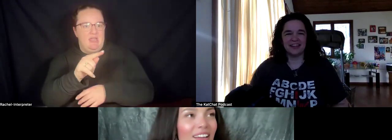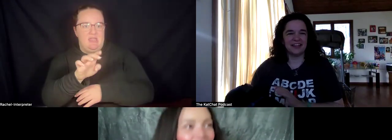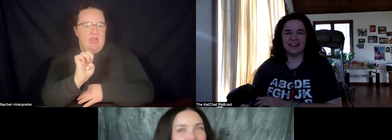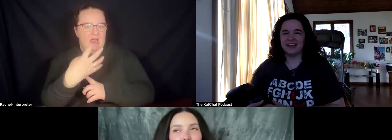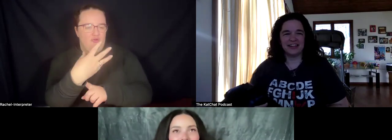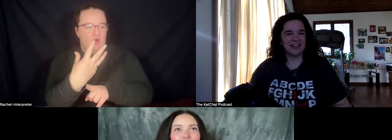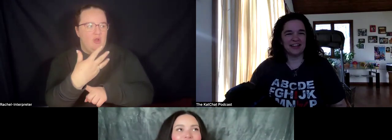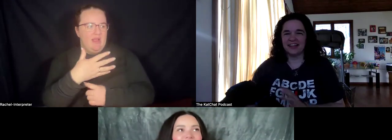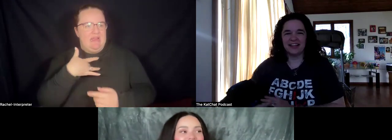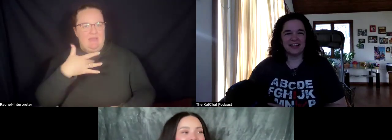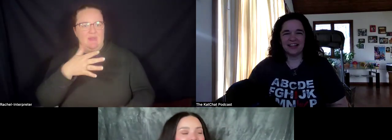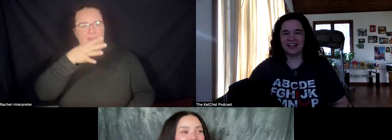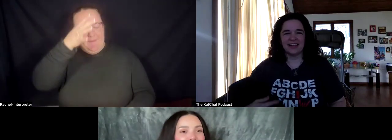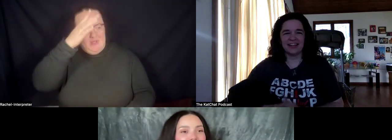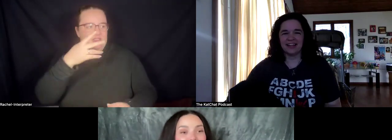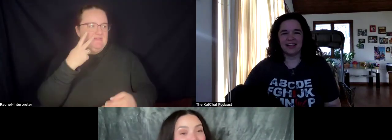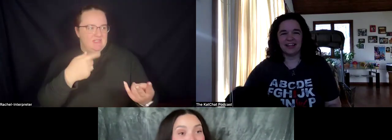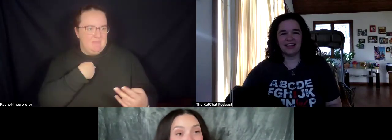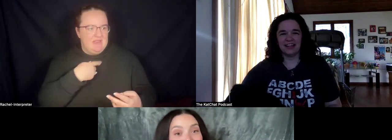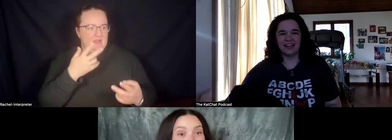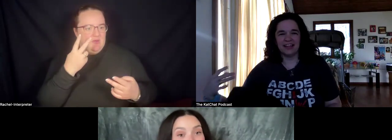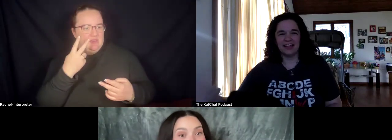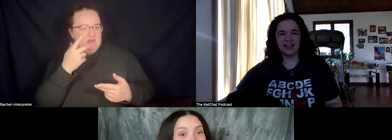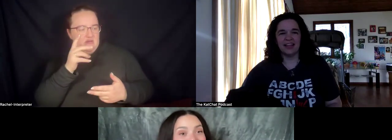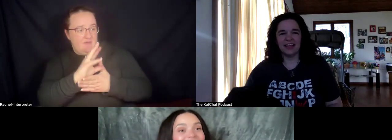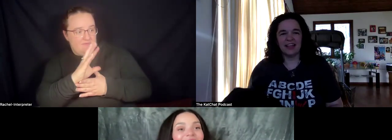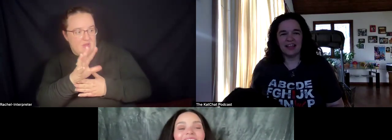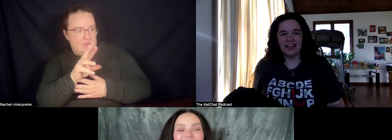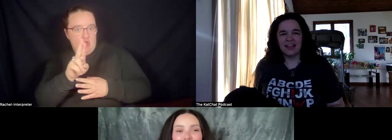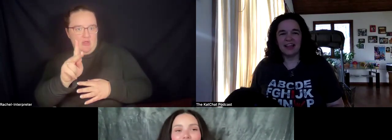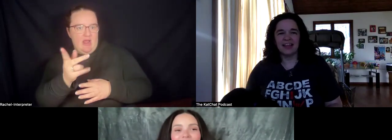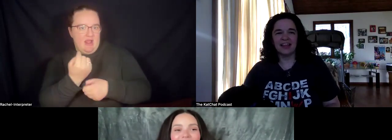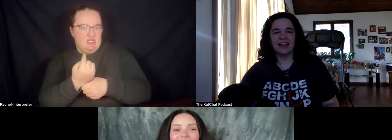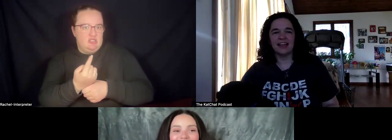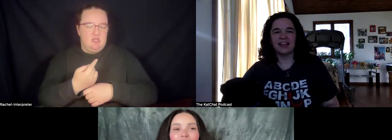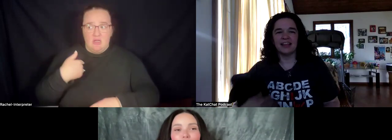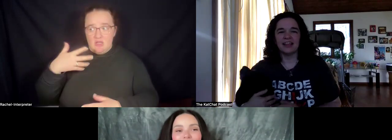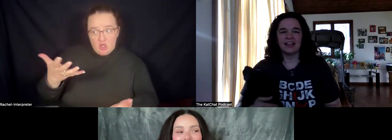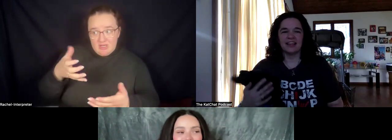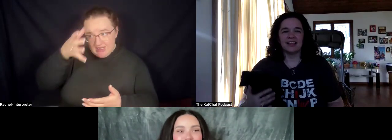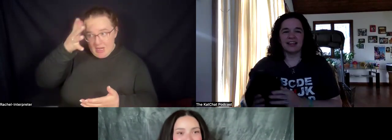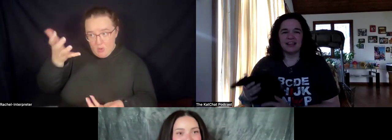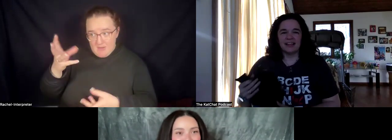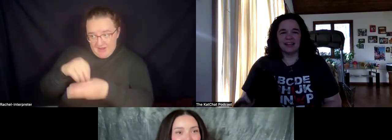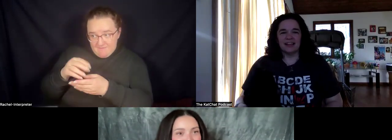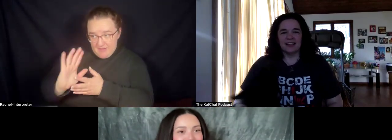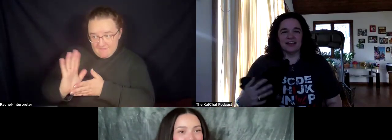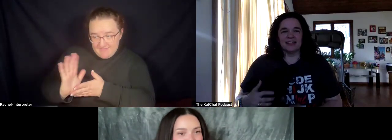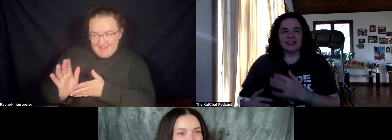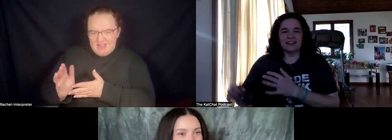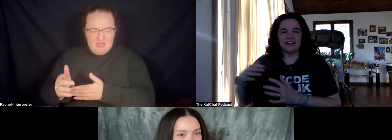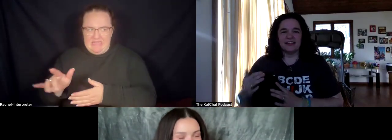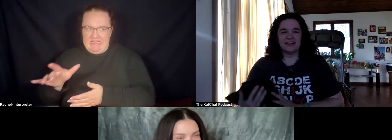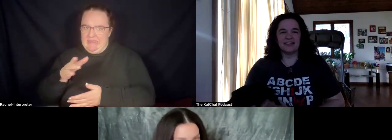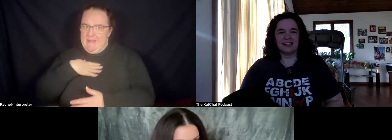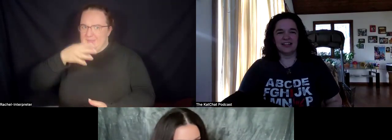me, and I was filming in the UK last year, and they were like, "Did your dad want to be in the film?" And I had to tell him he doesn't quite understand the process